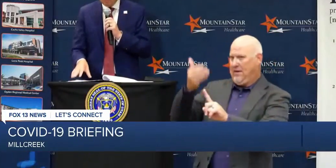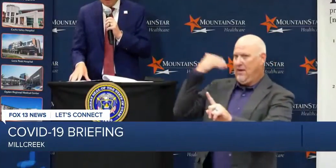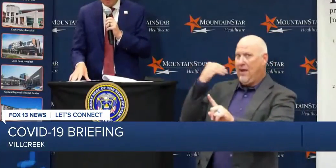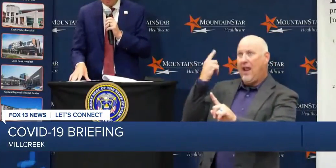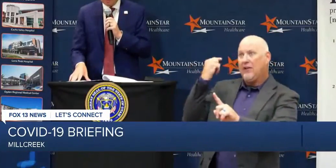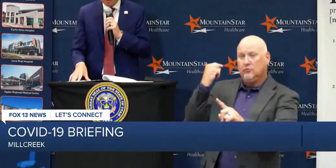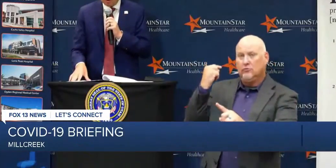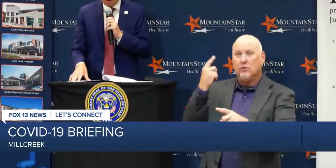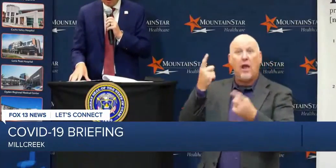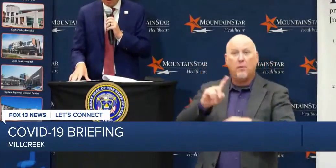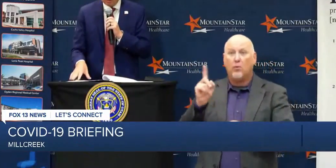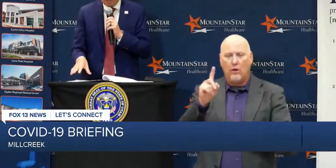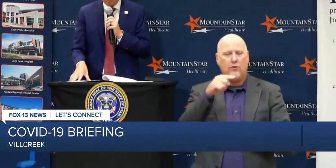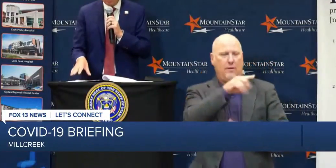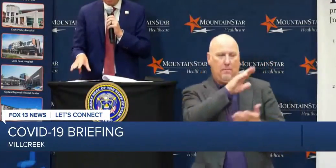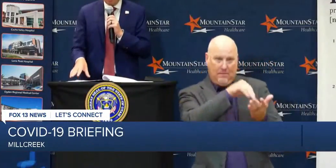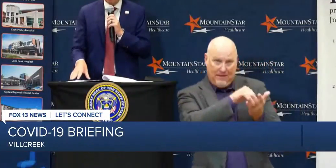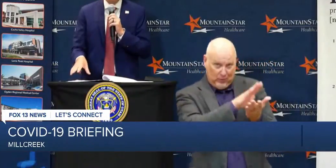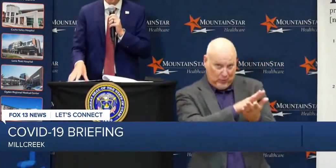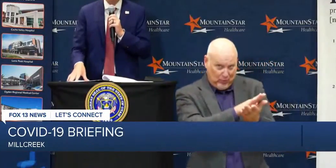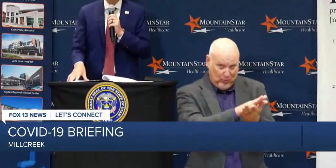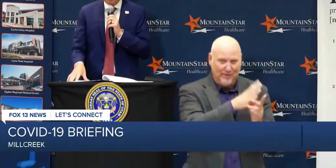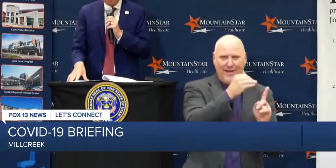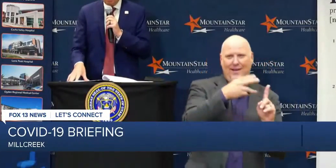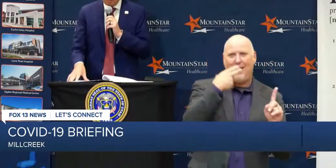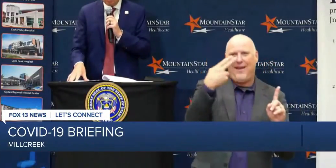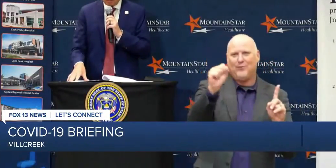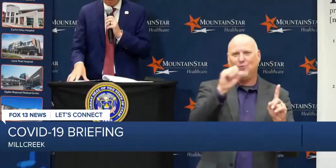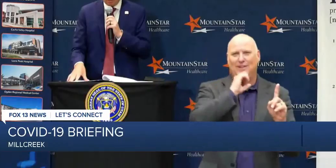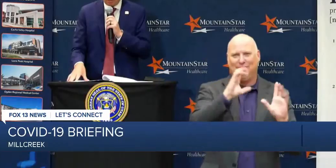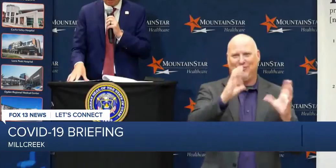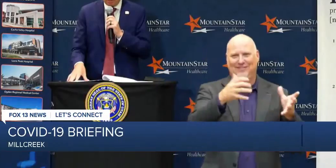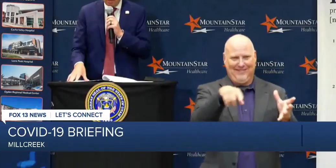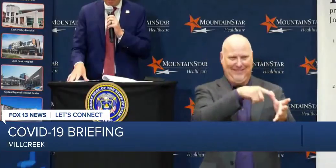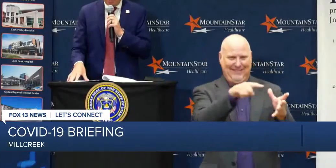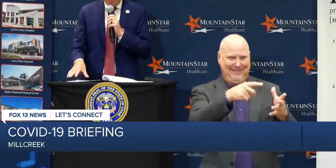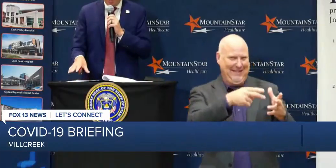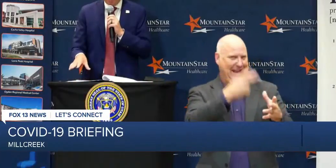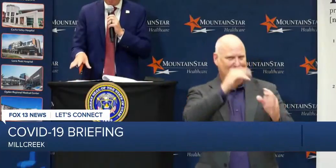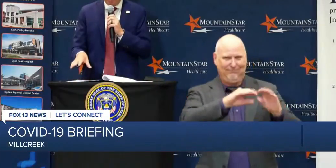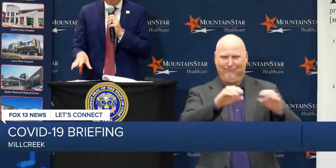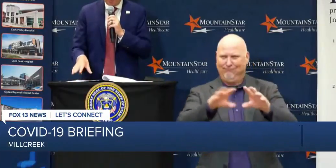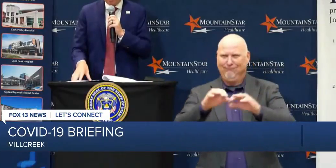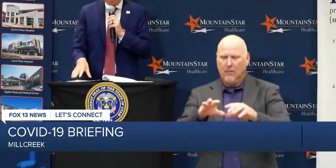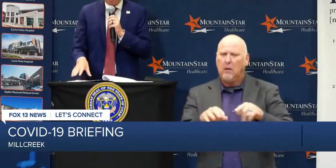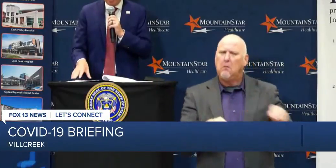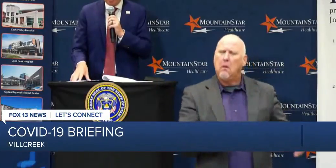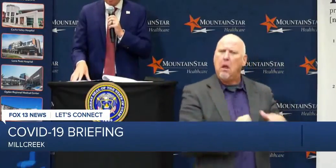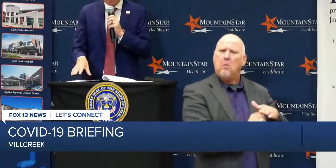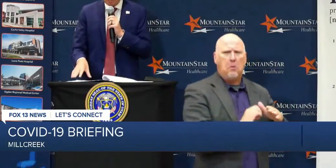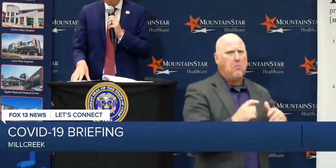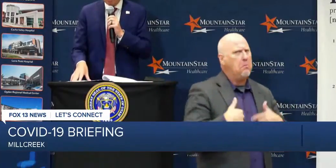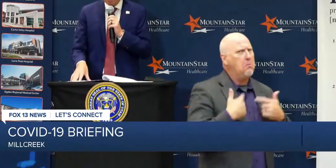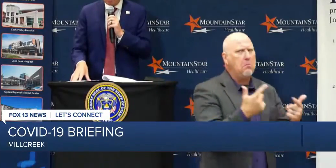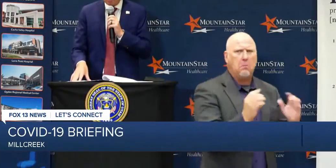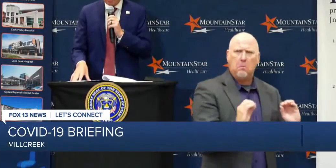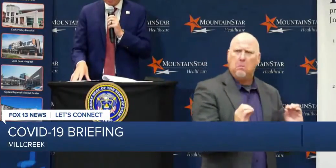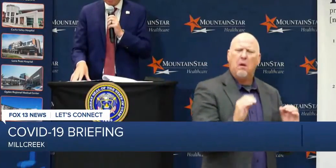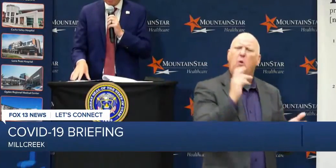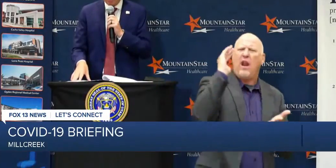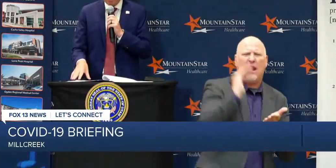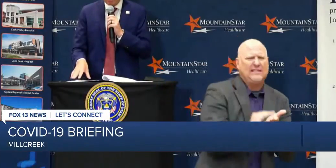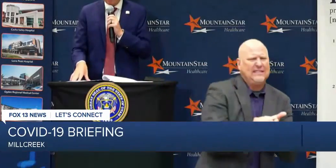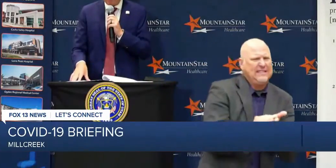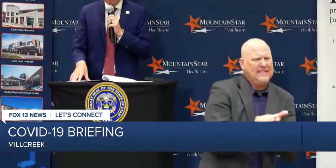that COVID cases are generally more mild in young children. and vaccinated kids will generally